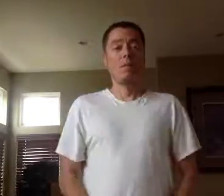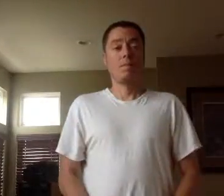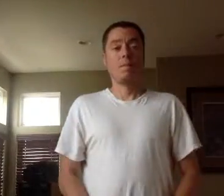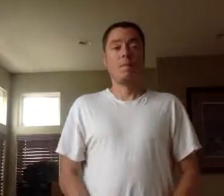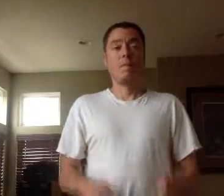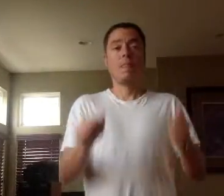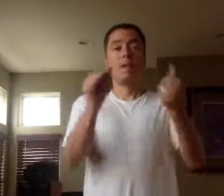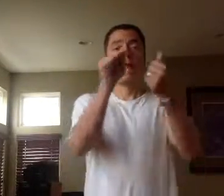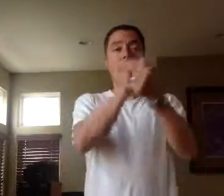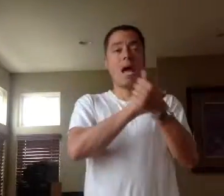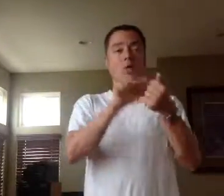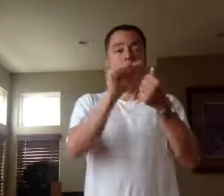algebra,